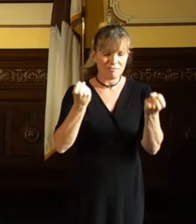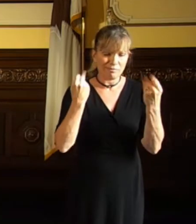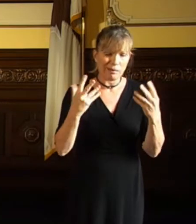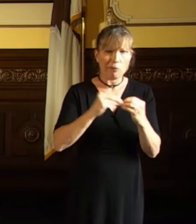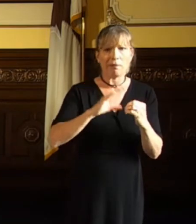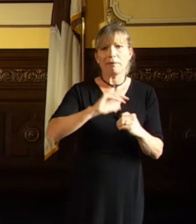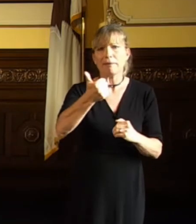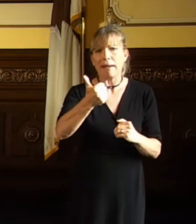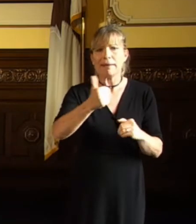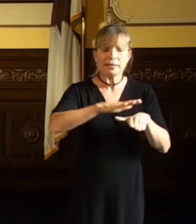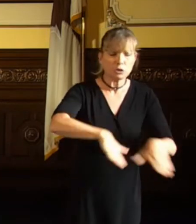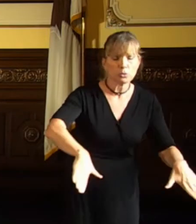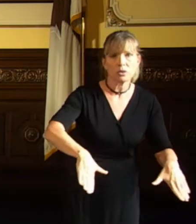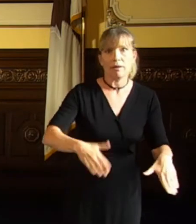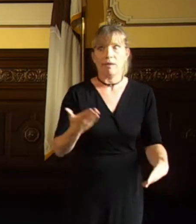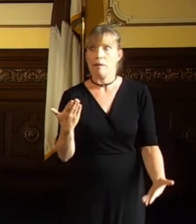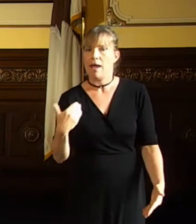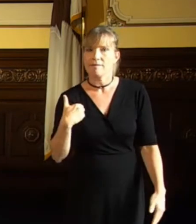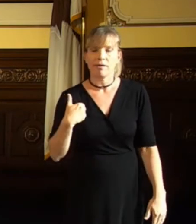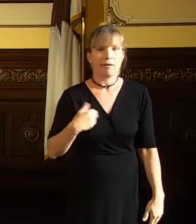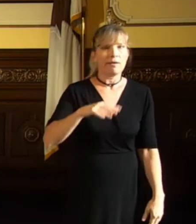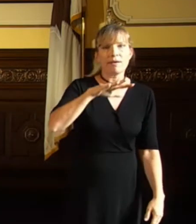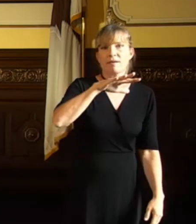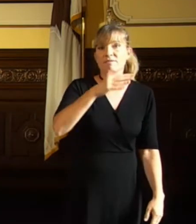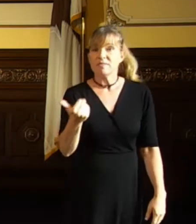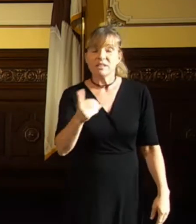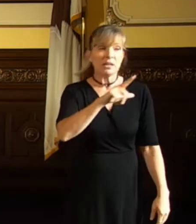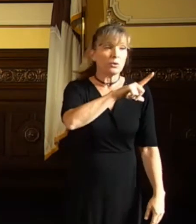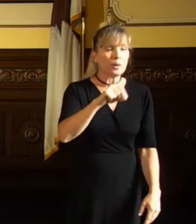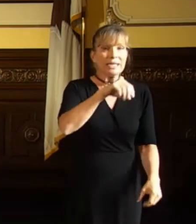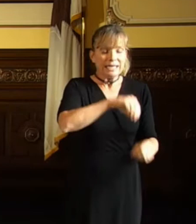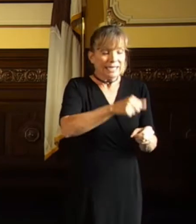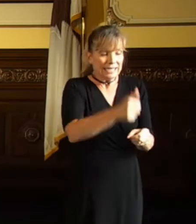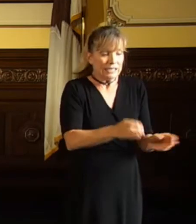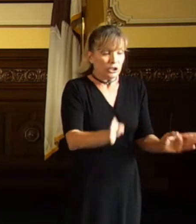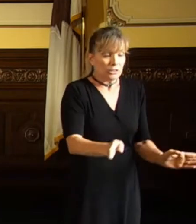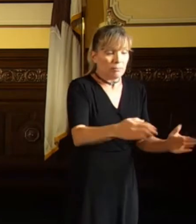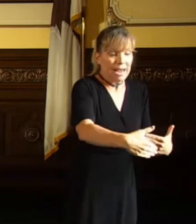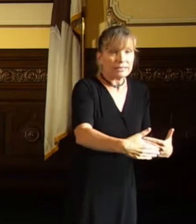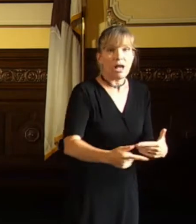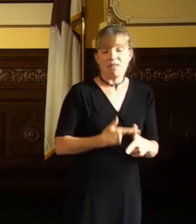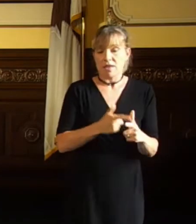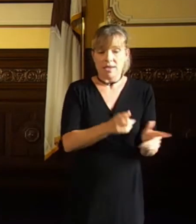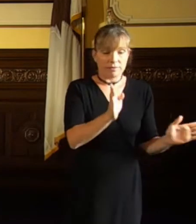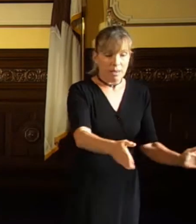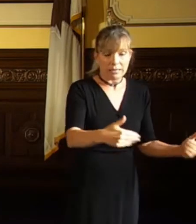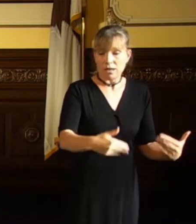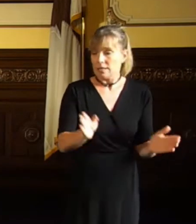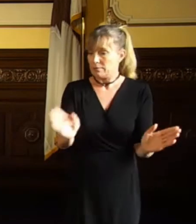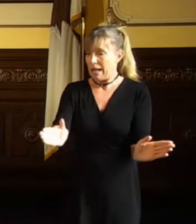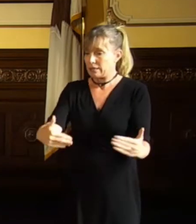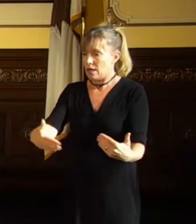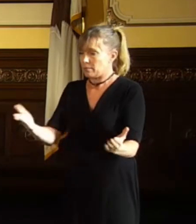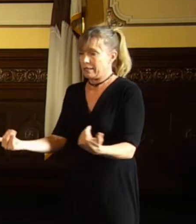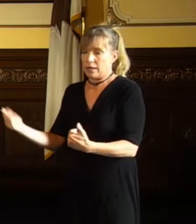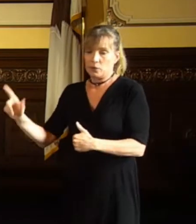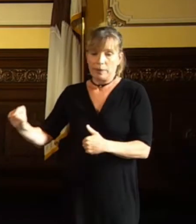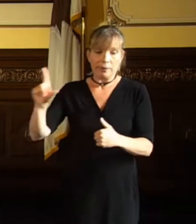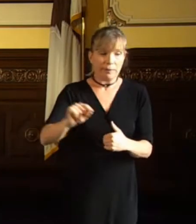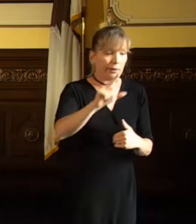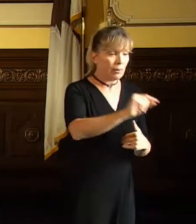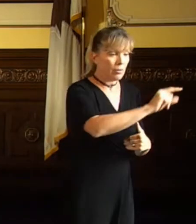than 10 children. They may have 15 or 20 in a space, and then they have multiple spaces, and they often